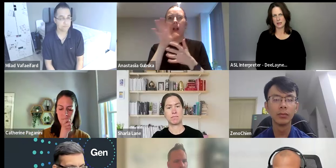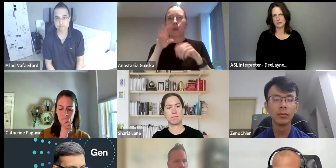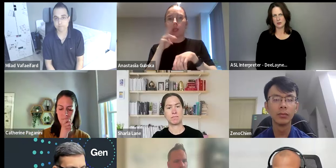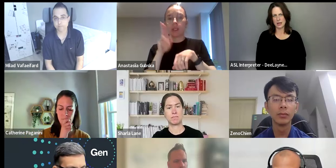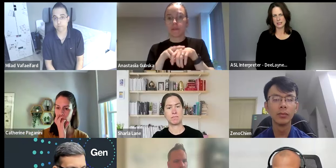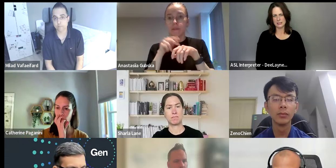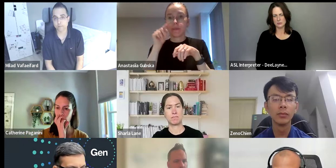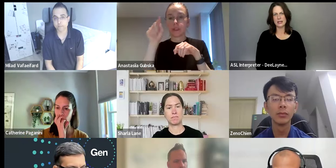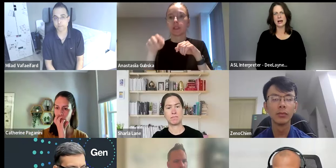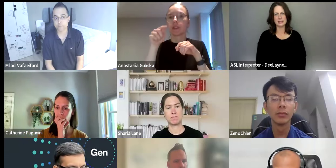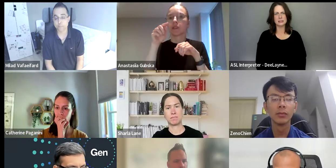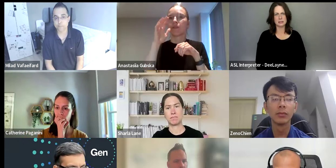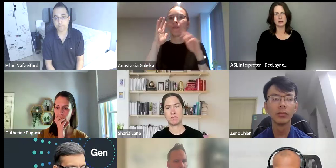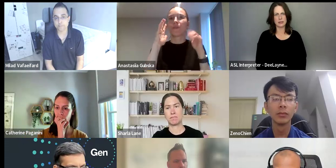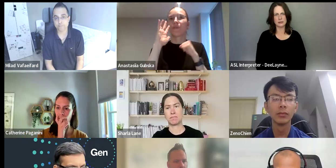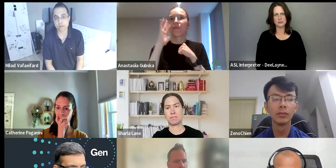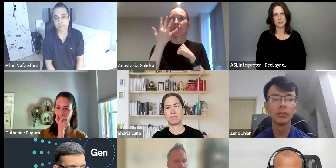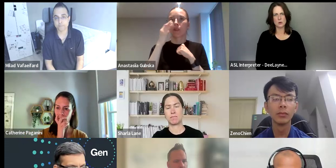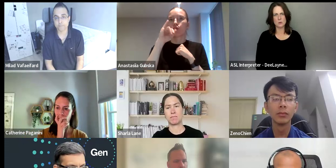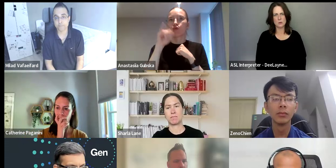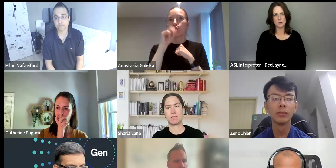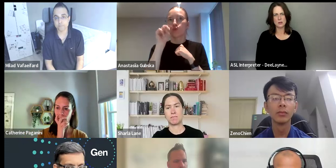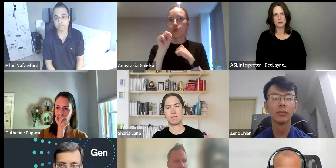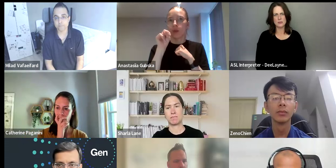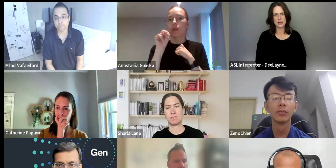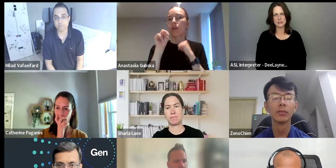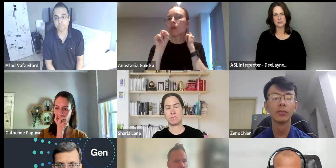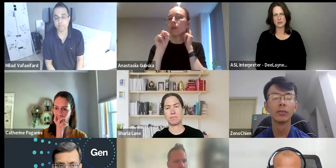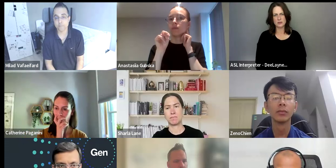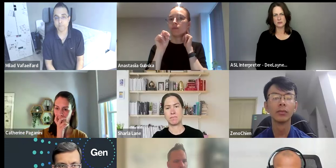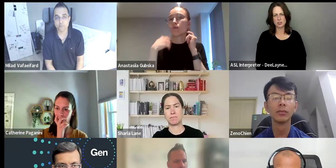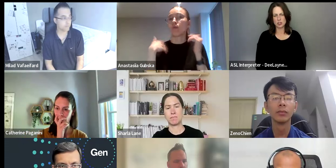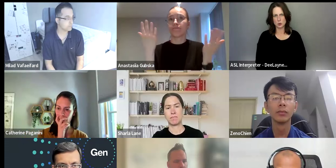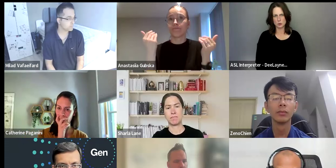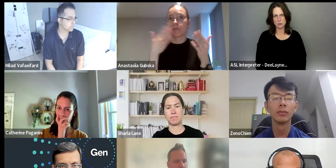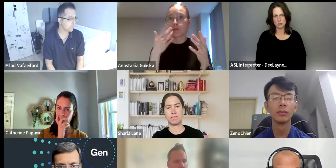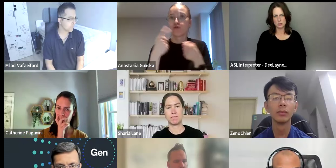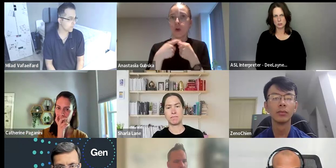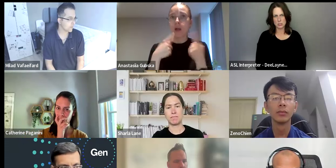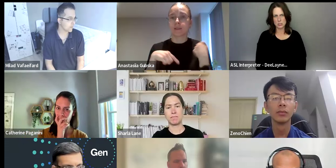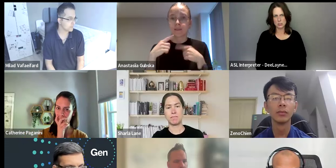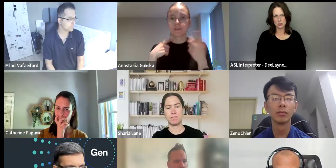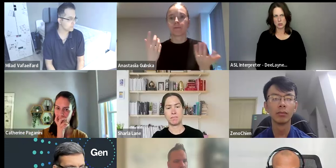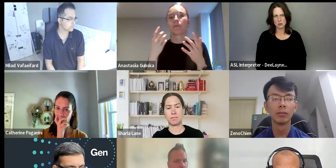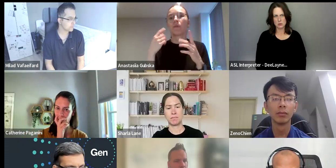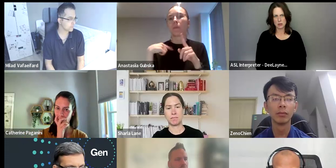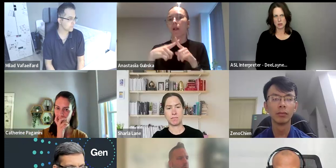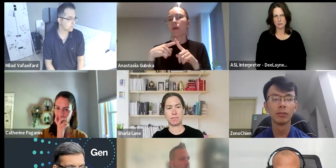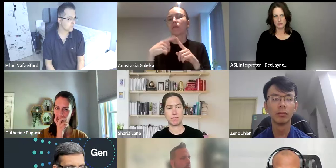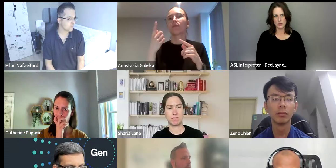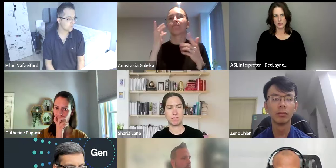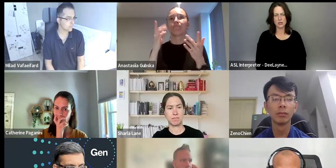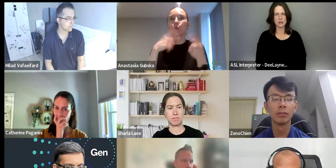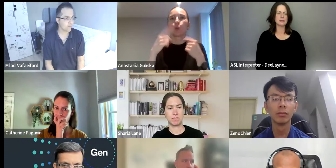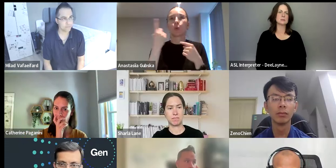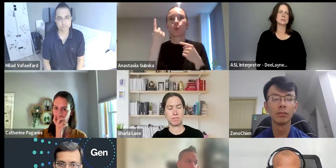Cloud Native, no, I guess it, yeah, I guess it's Cloud Native. So that's 5th of June. So